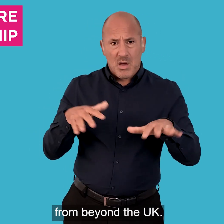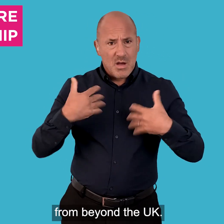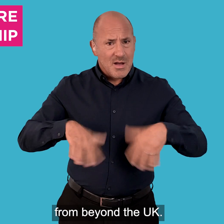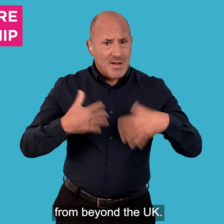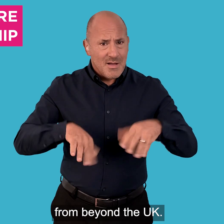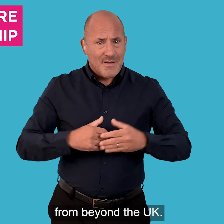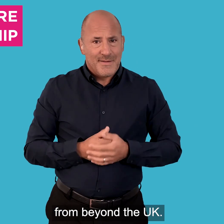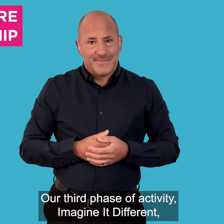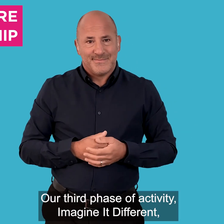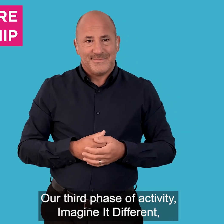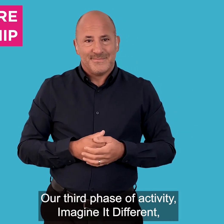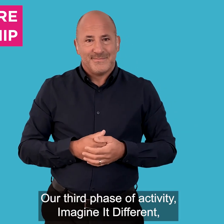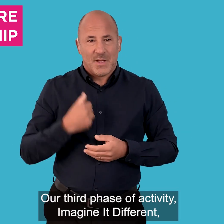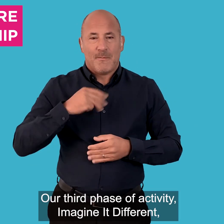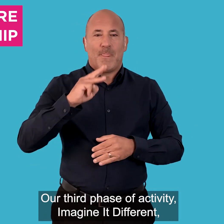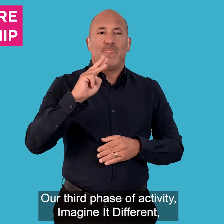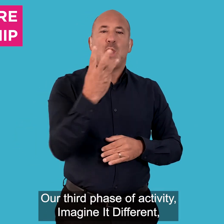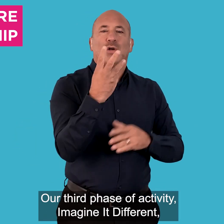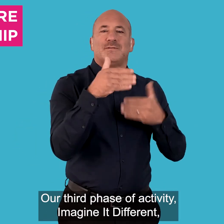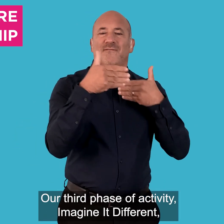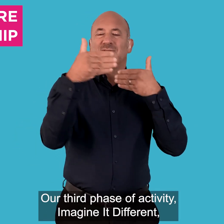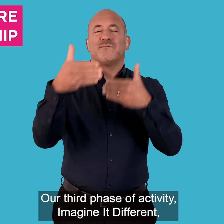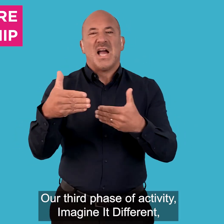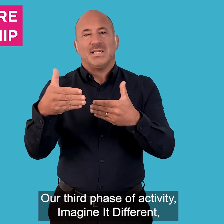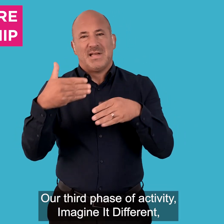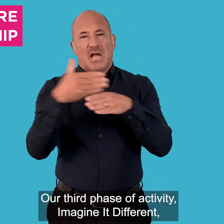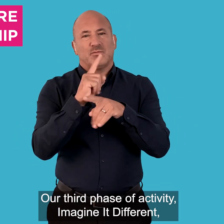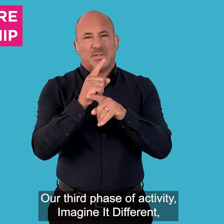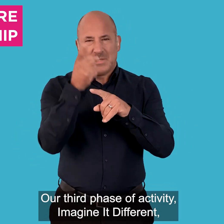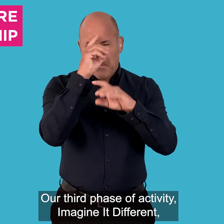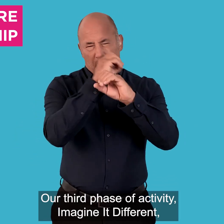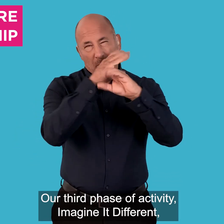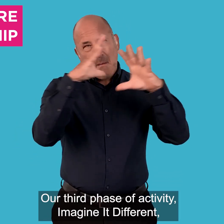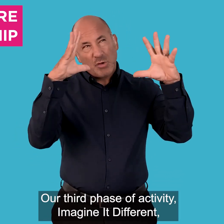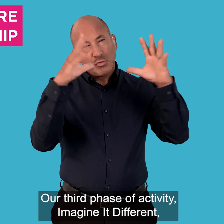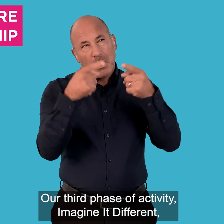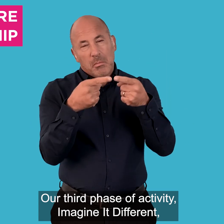UK. Our third phase of activity, Imagine It Different,